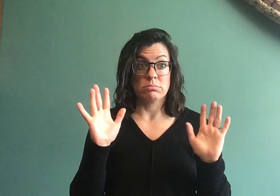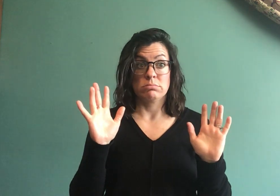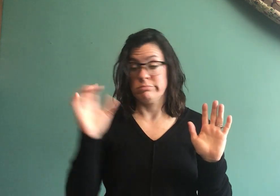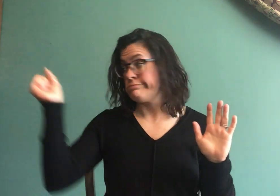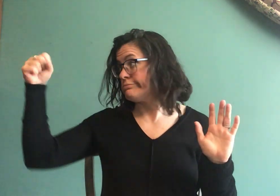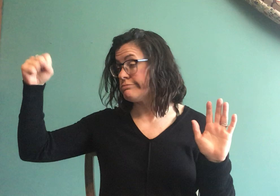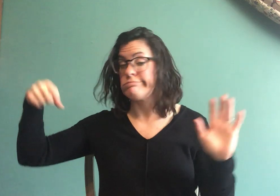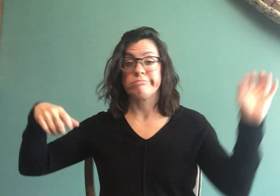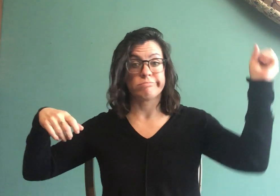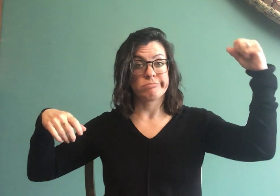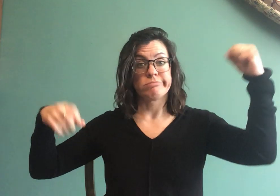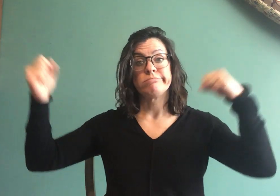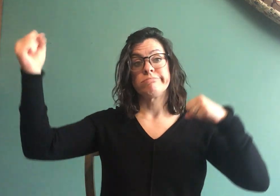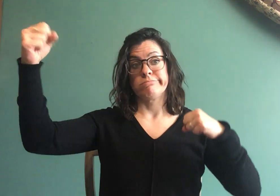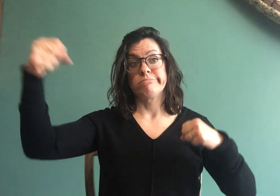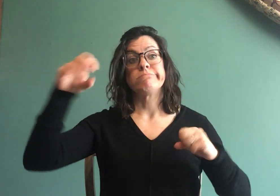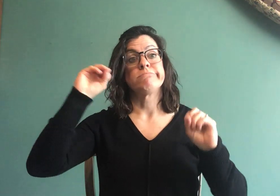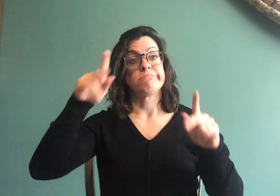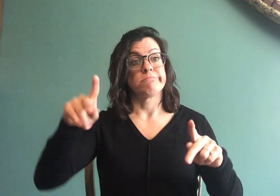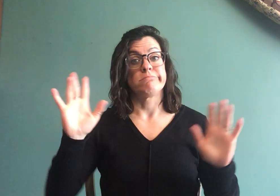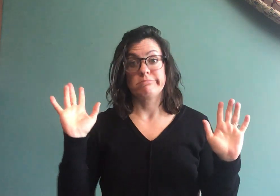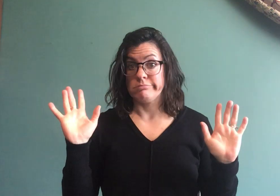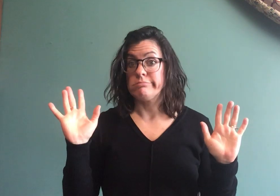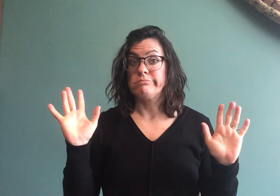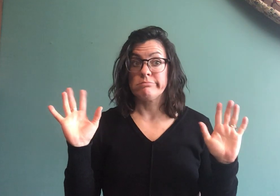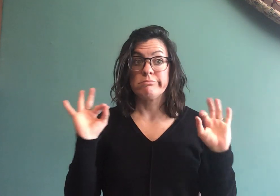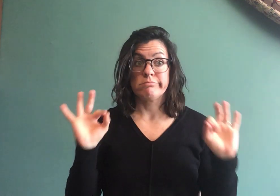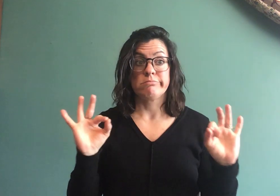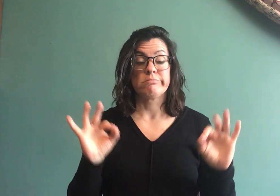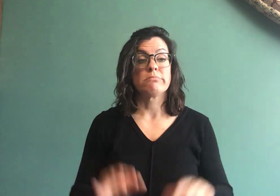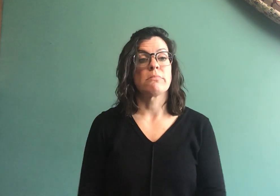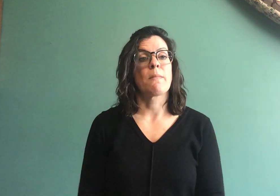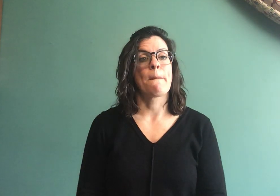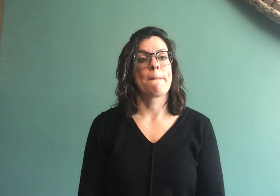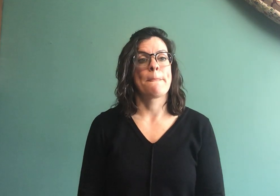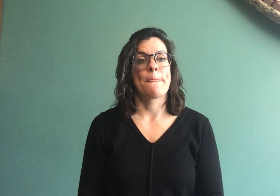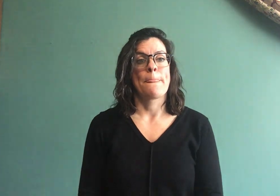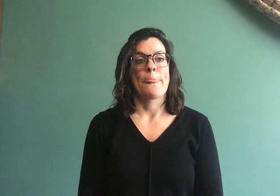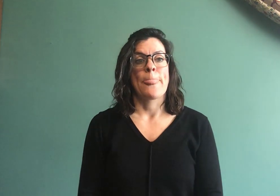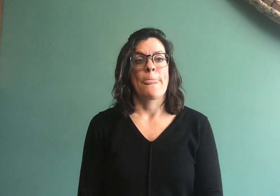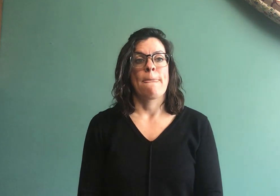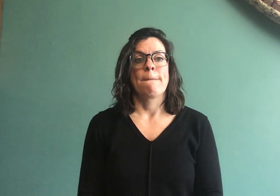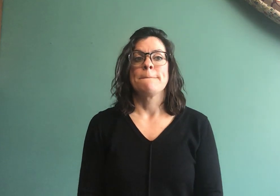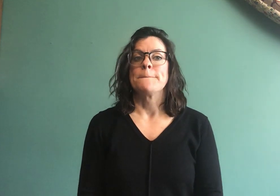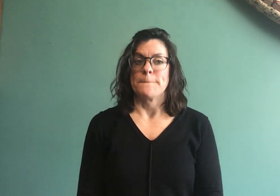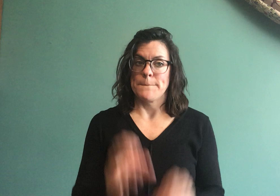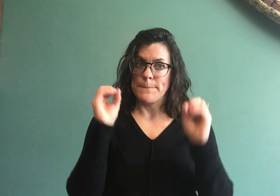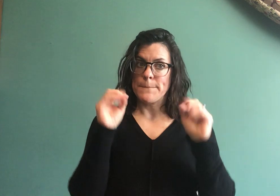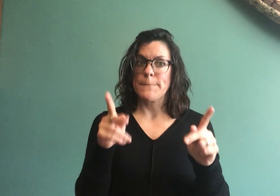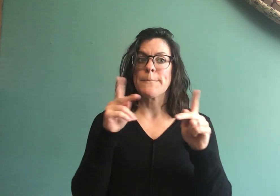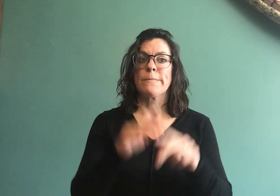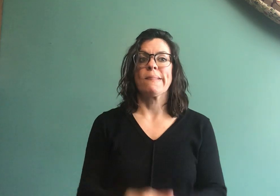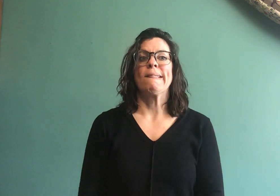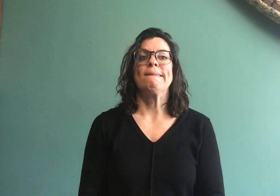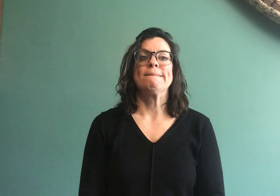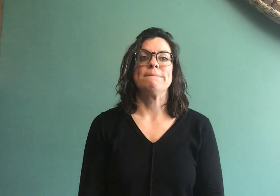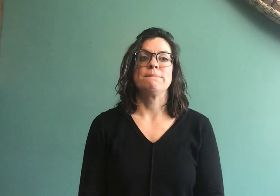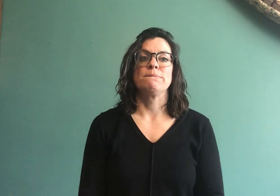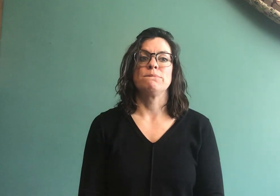Good idea? Mm. Okay, I will see you All right. guys and gals tomorrow. Get out of here. Let me go find, I gotta find this